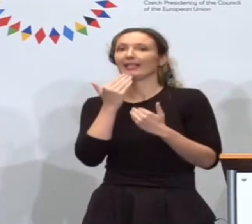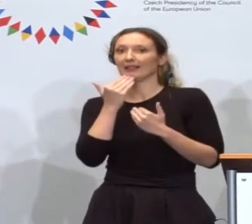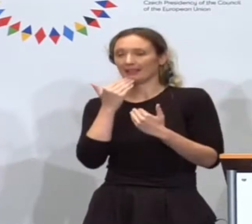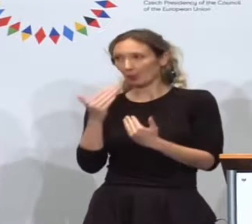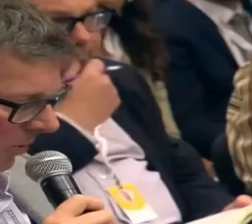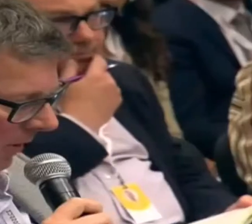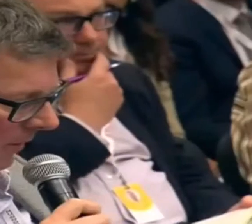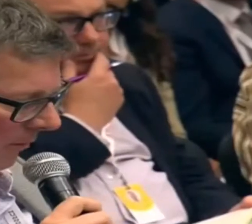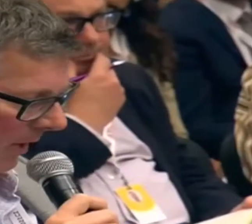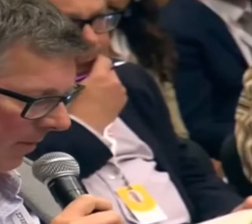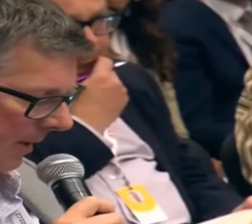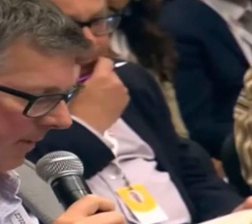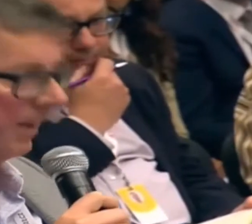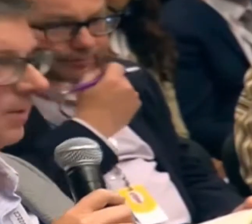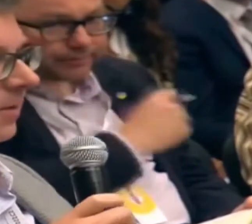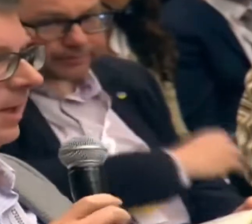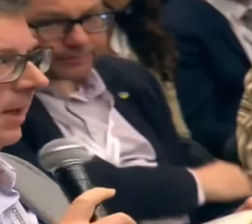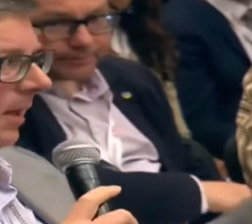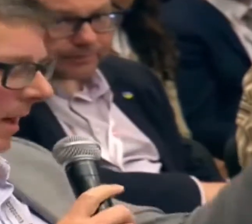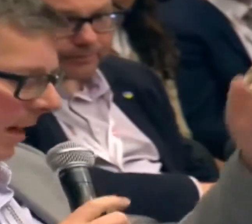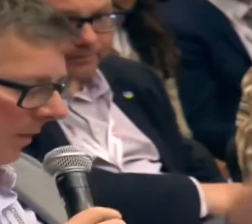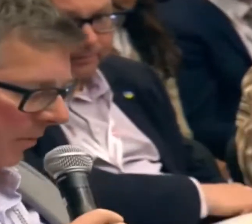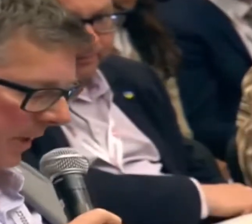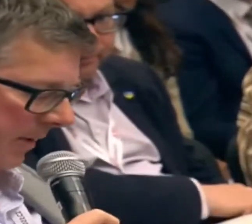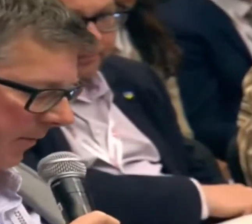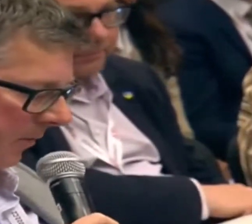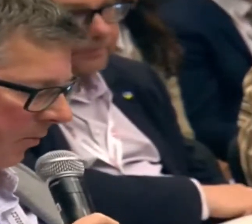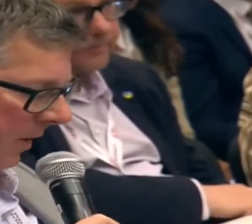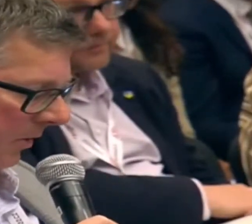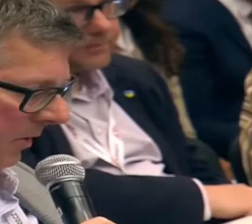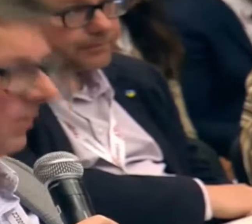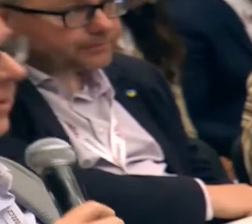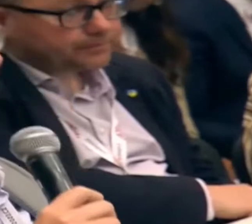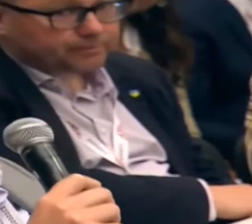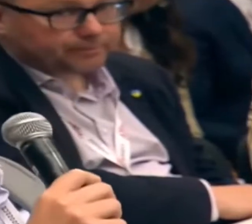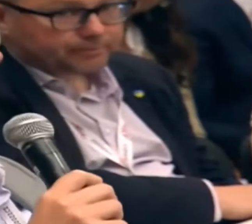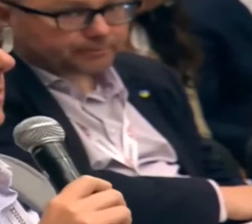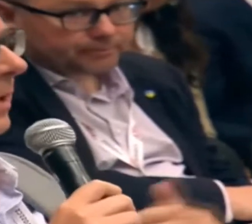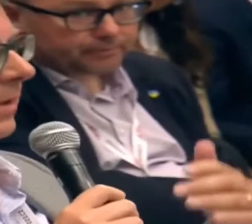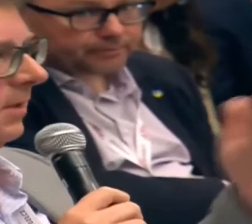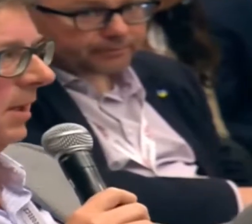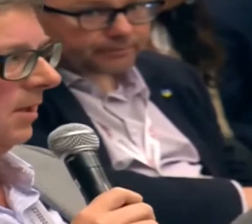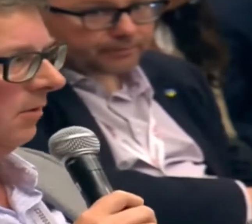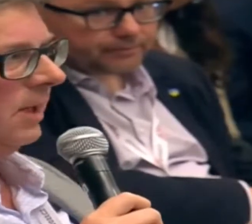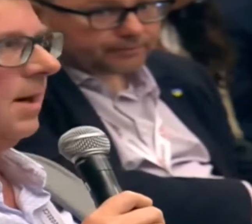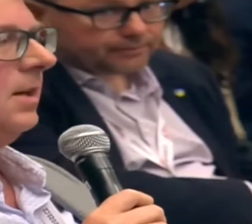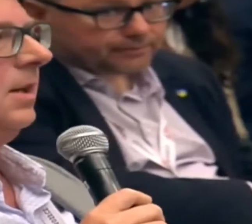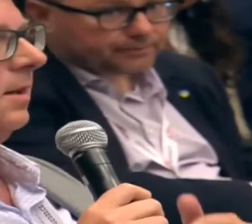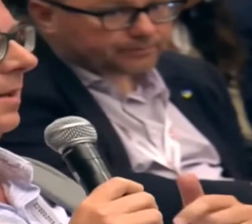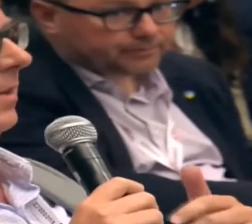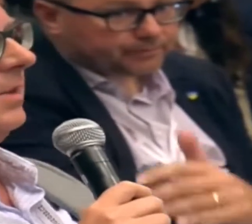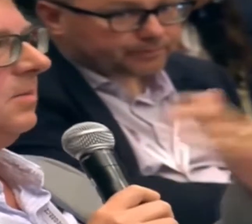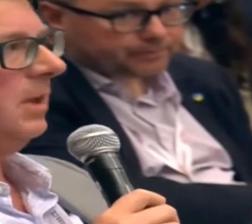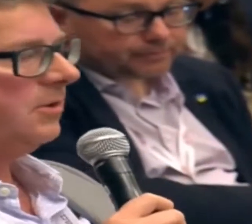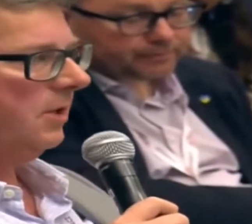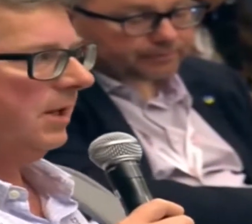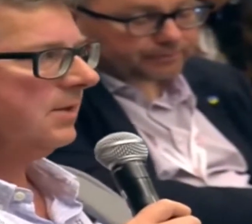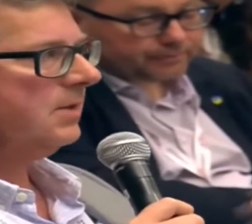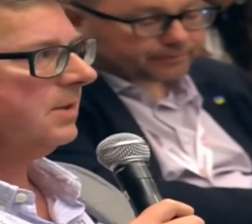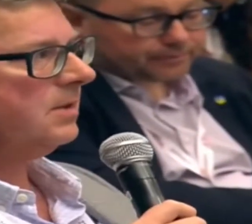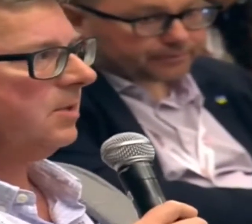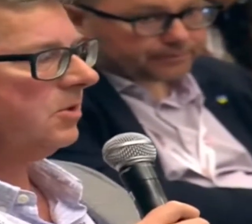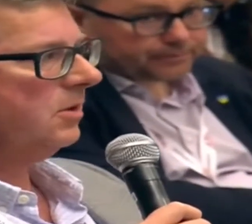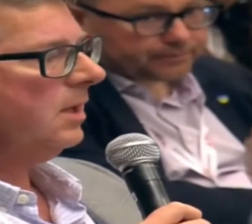Thanks a lot. Thomas Kutschka, Frankfurter Allgemeine Zeitung. High Representative, two questions to you. The first one regarding this